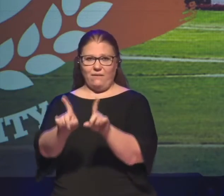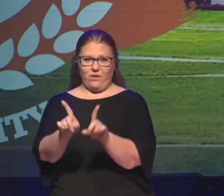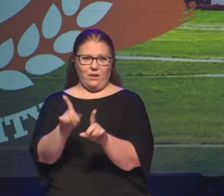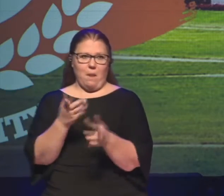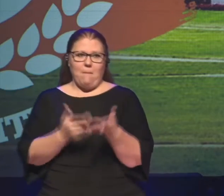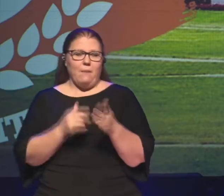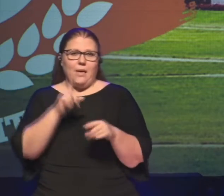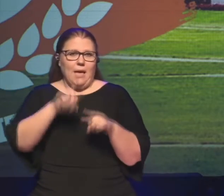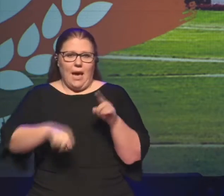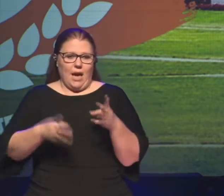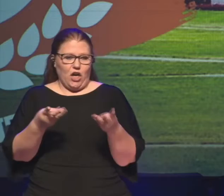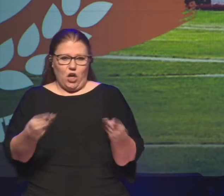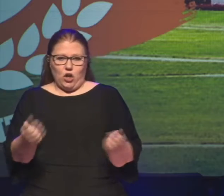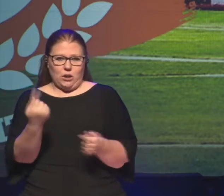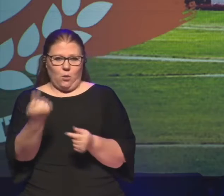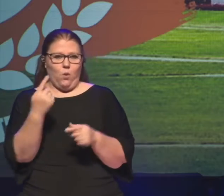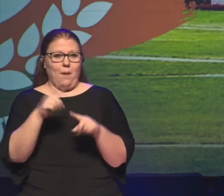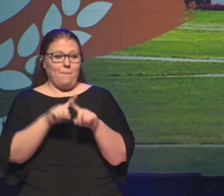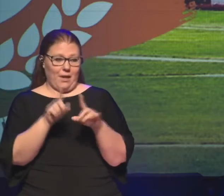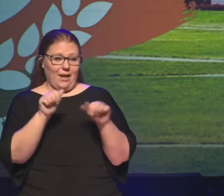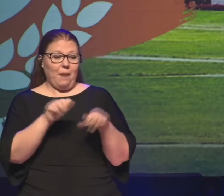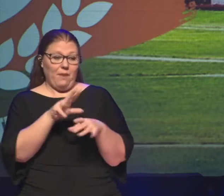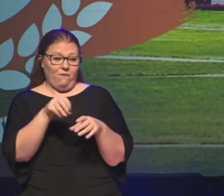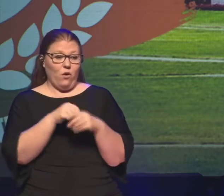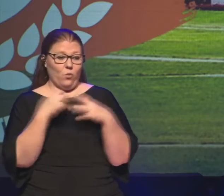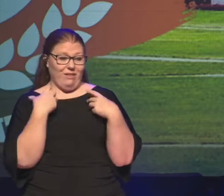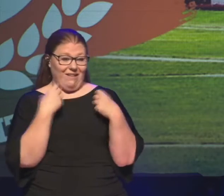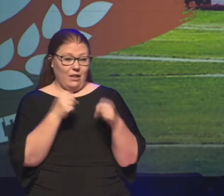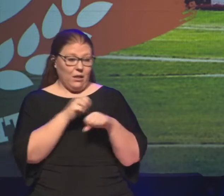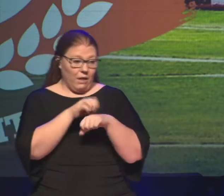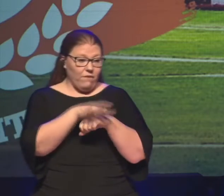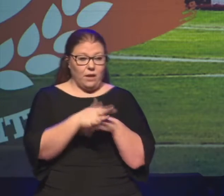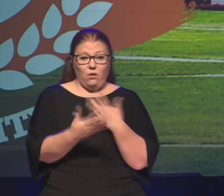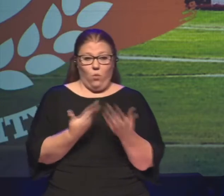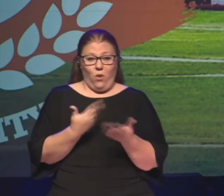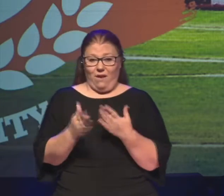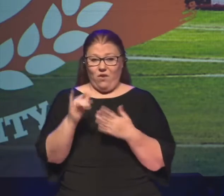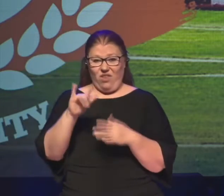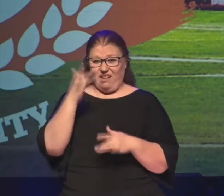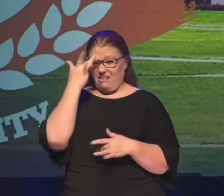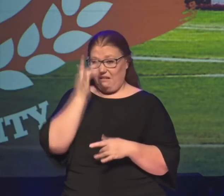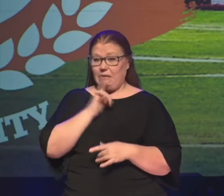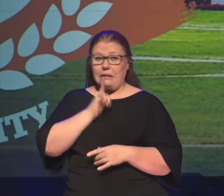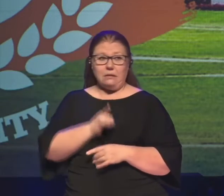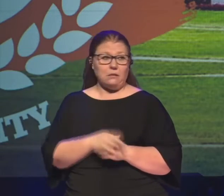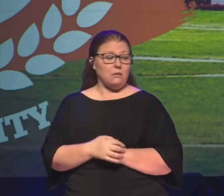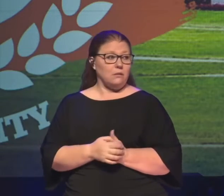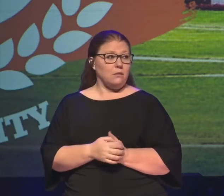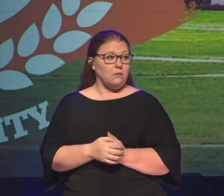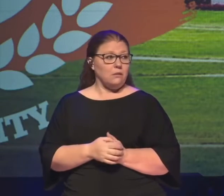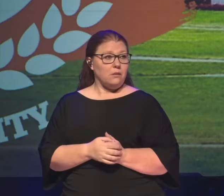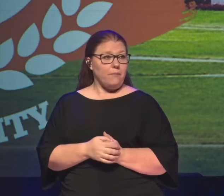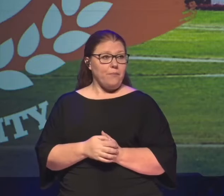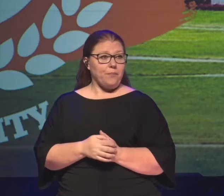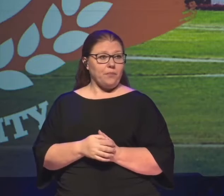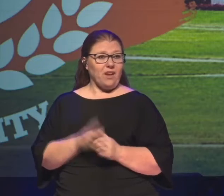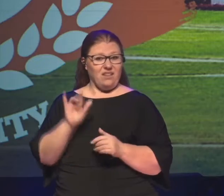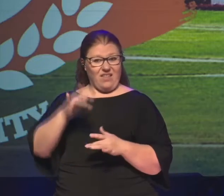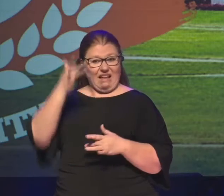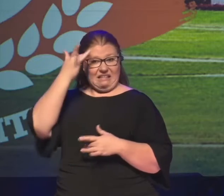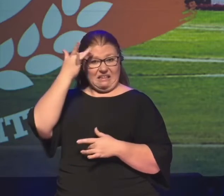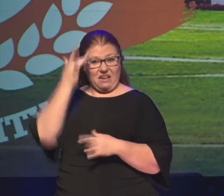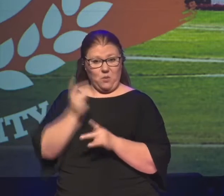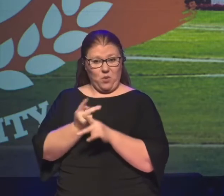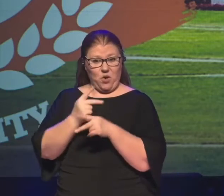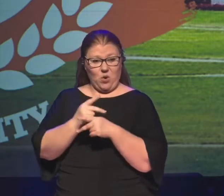not be able to cure someone, but I can be a part of healing the effects of whatever that ailment might be. Because oftentimes the ailment